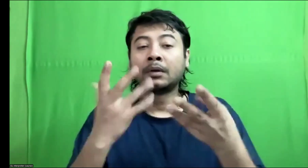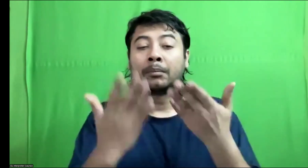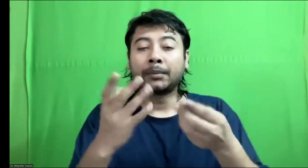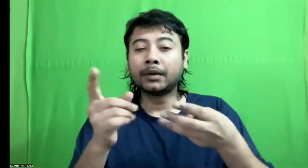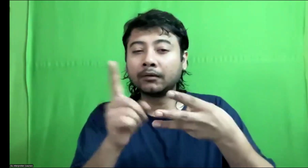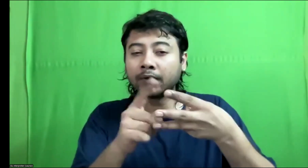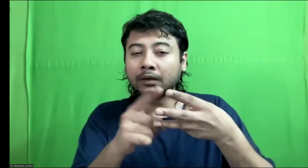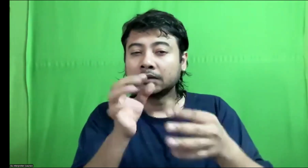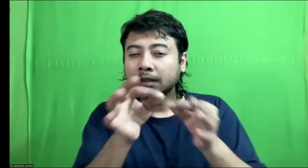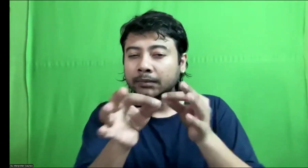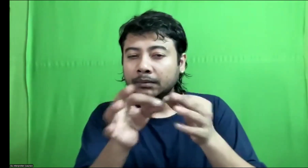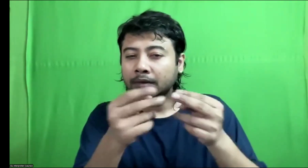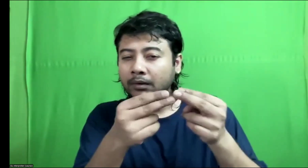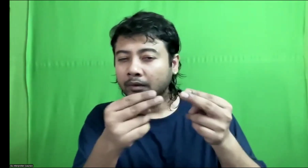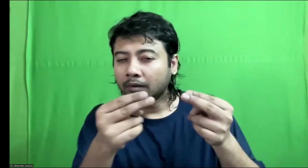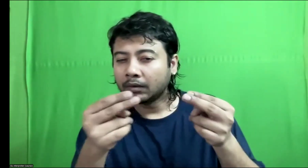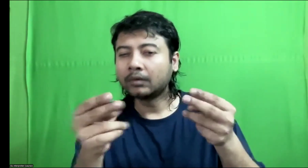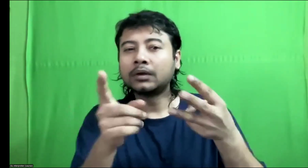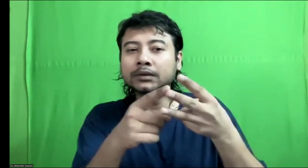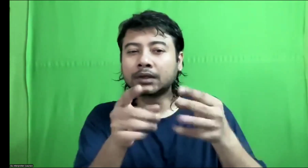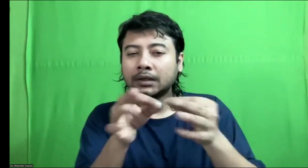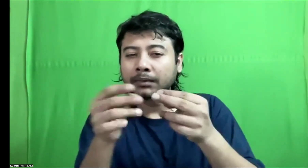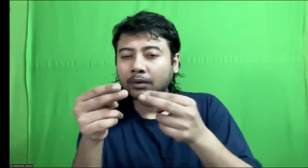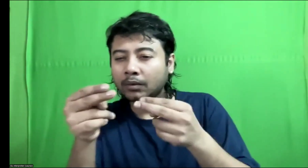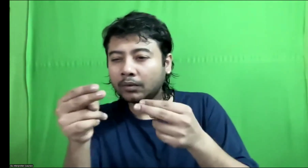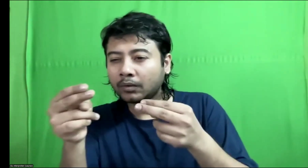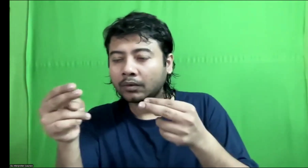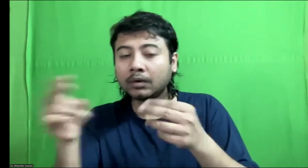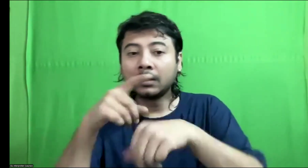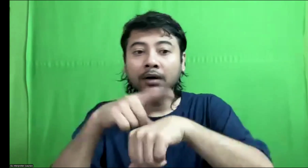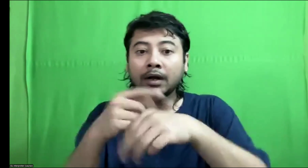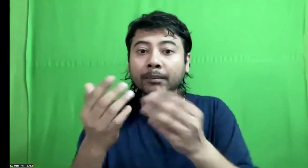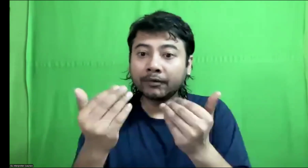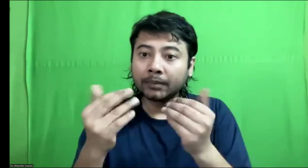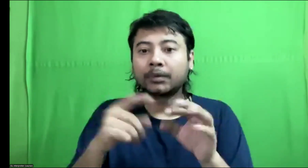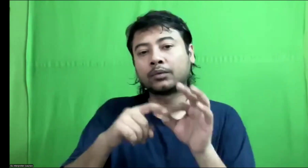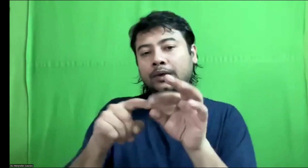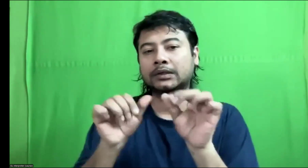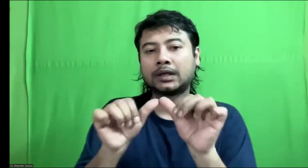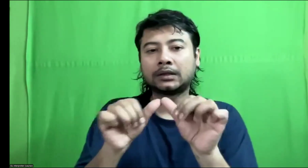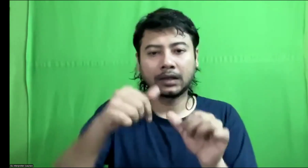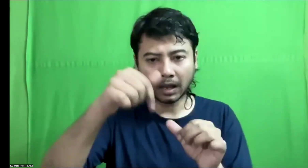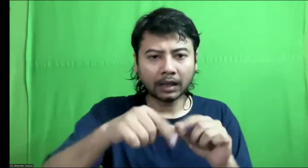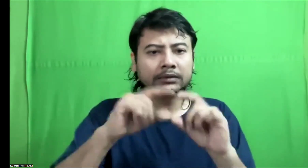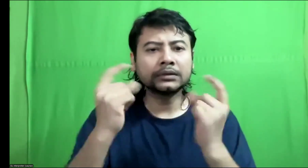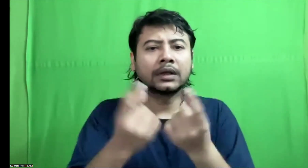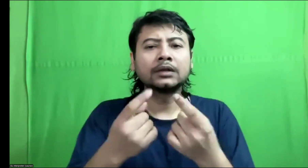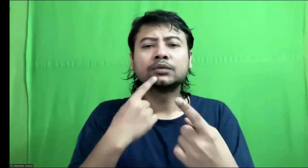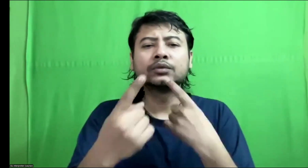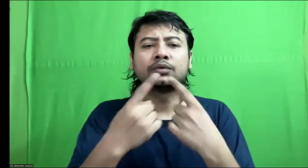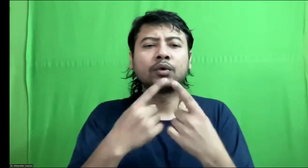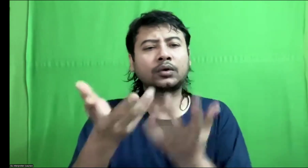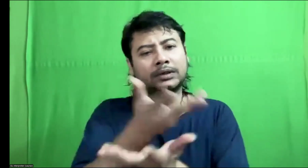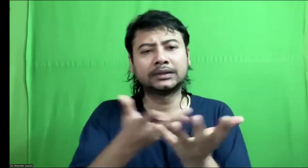But yes, one or two questions we can definitely handle. Right? So let's quickly begin with knowing